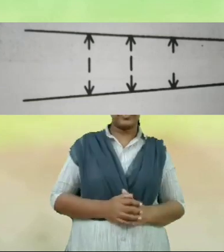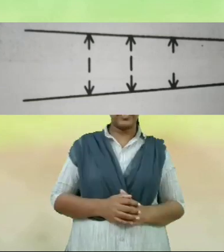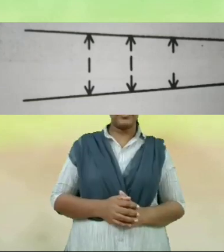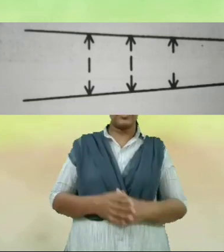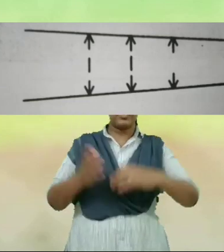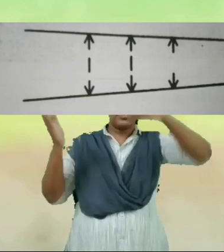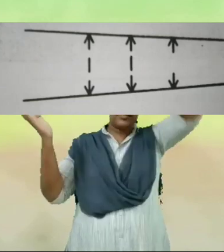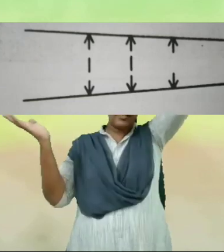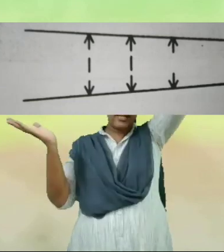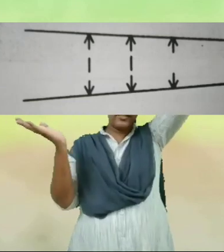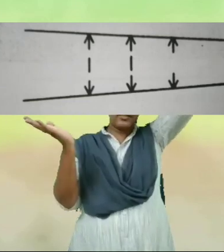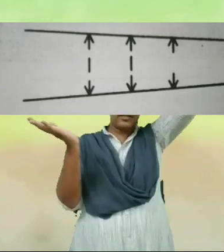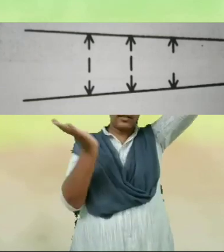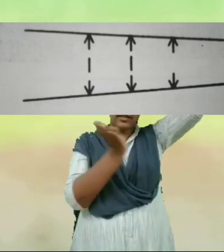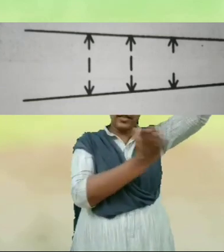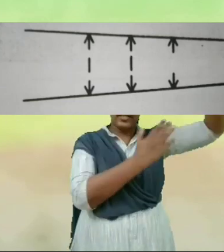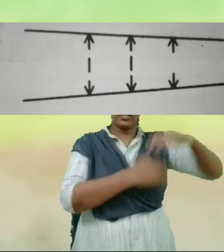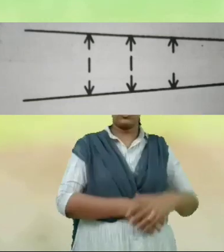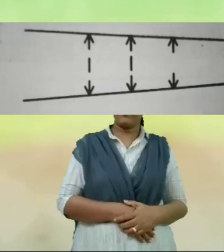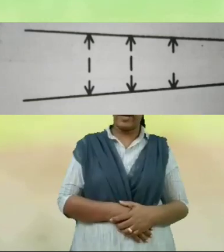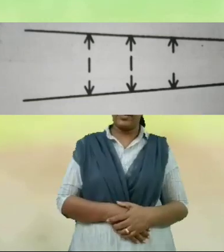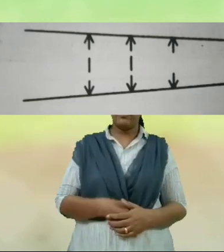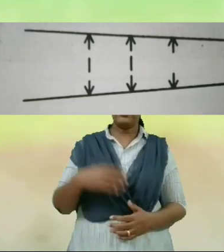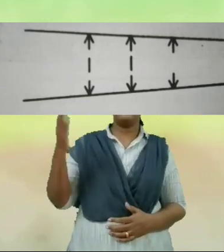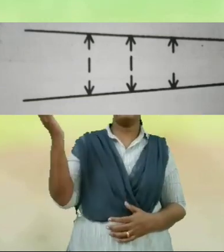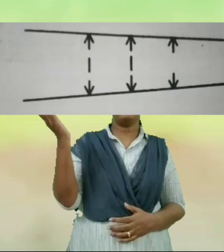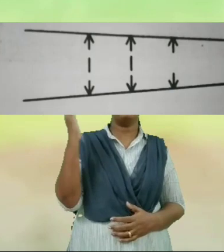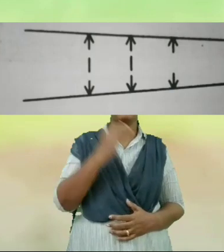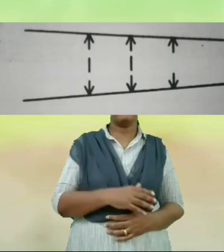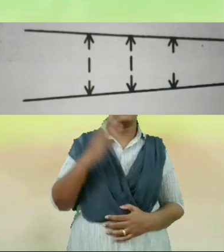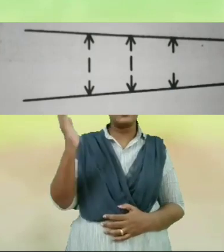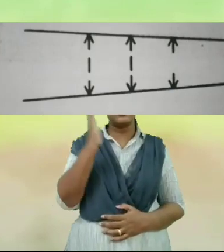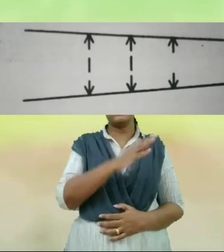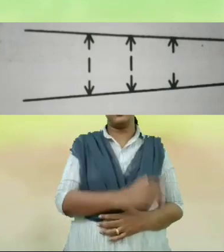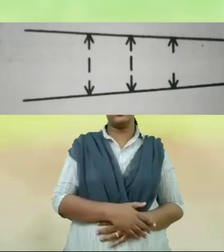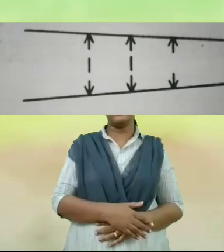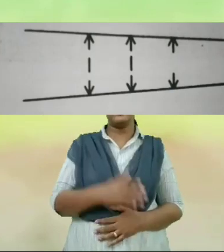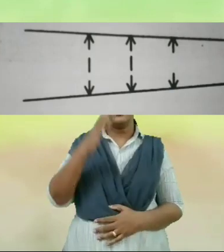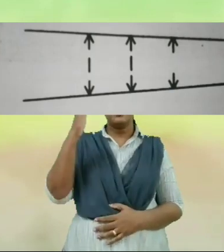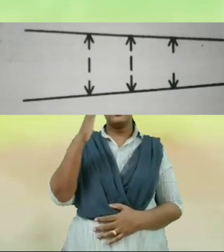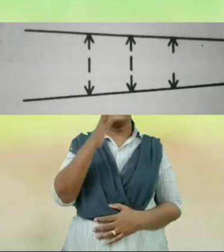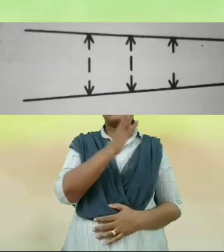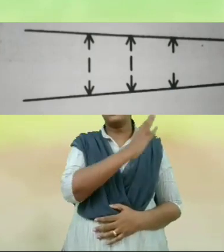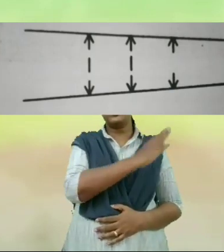that this line is not parallel, but if you are moving from one side to the other, you can see the distance between them